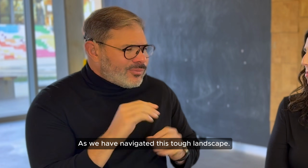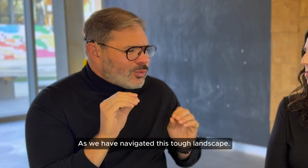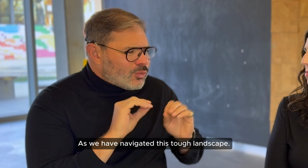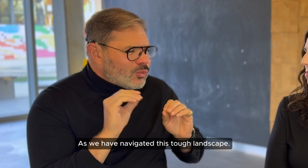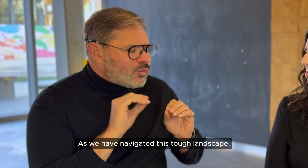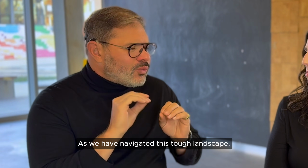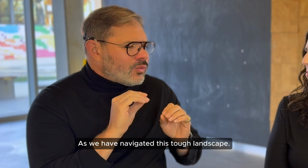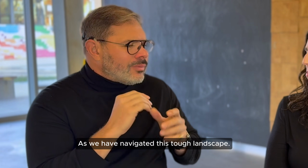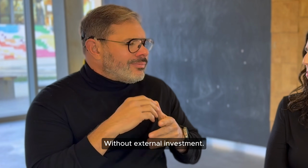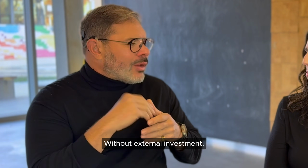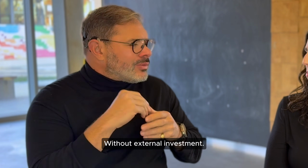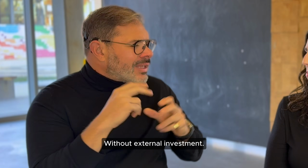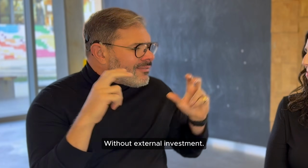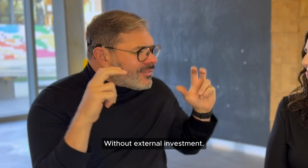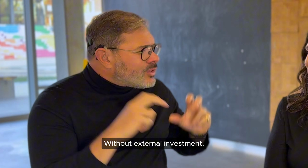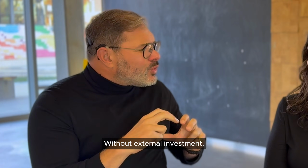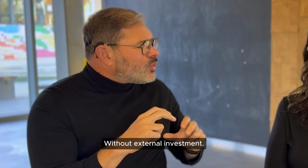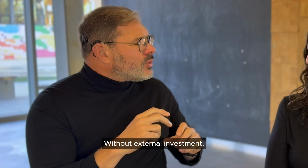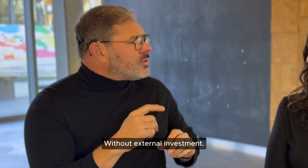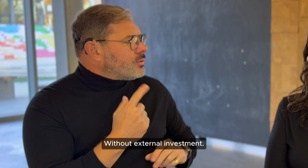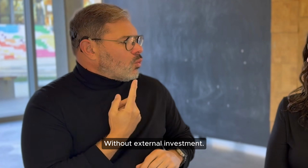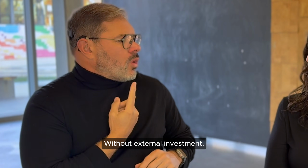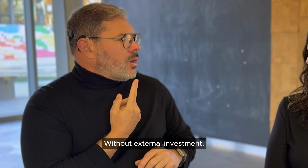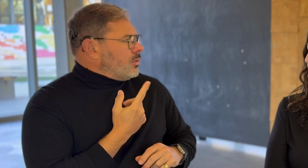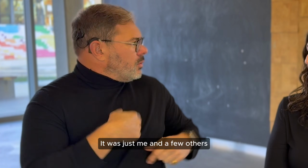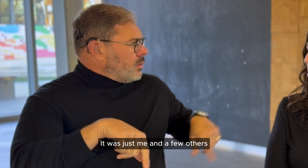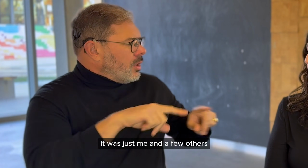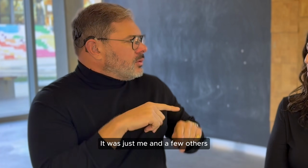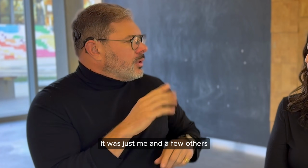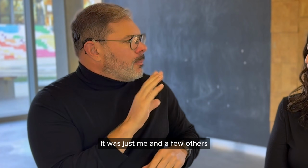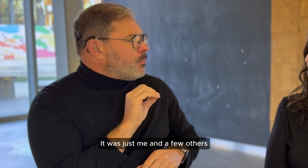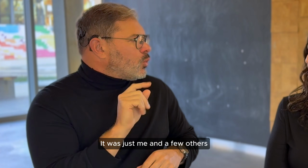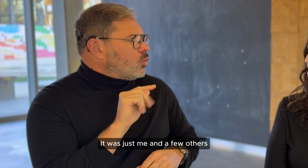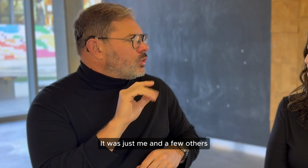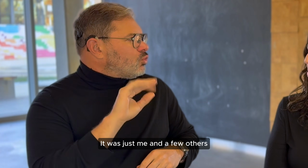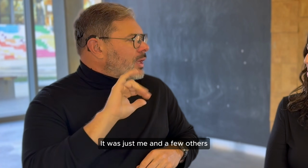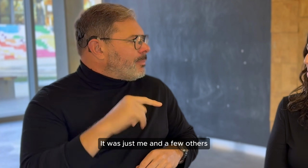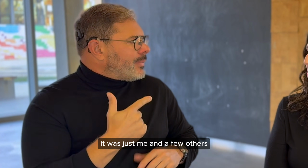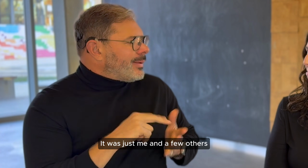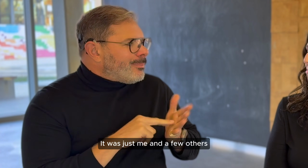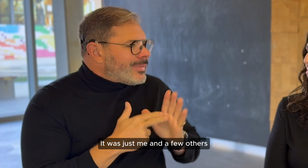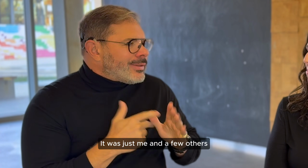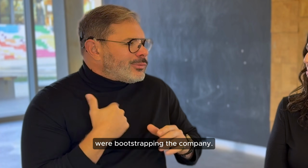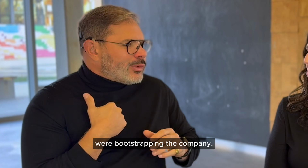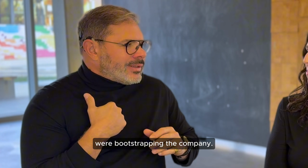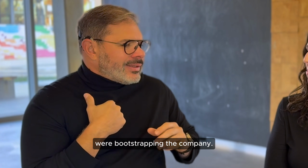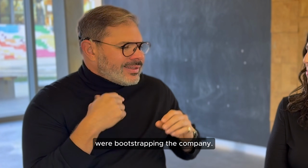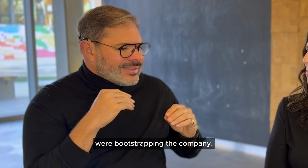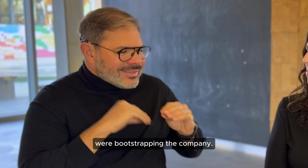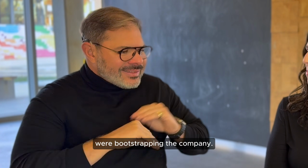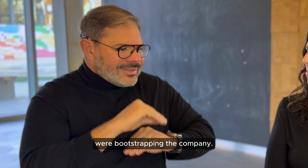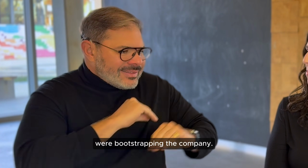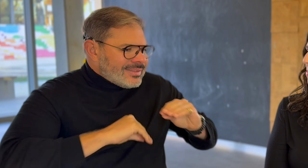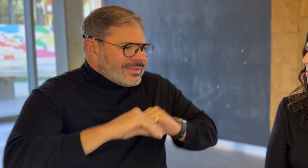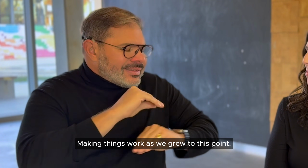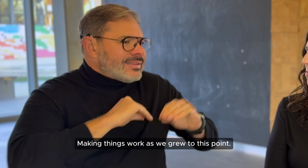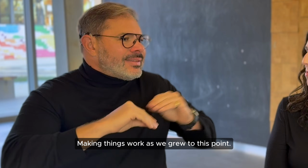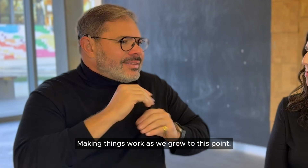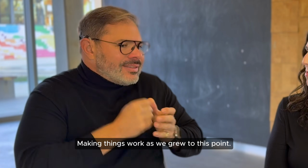tough landscape without external investment. It was just myself and a few of us who were bootstrapping the company, making things